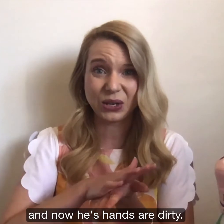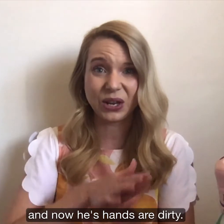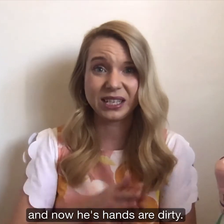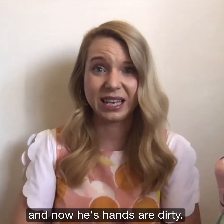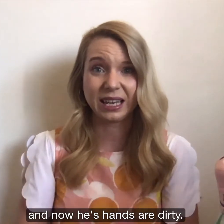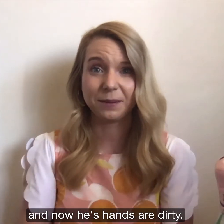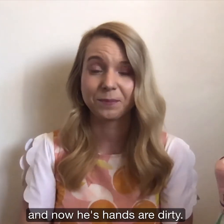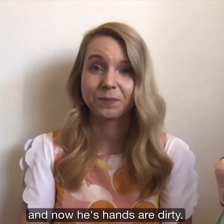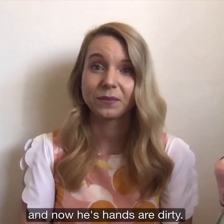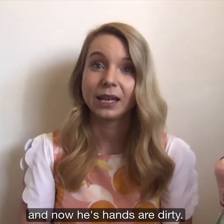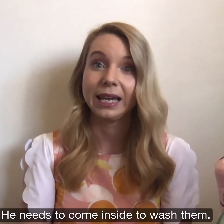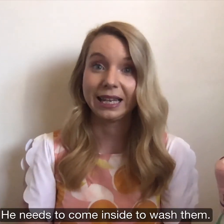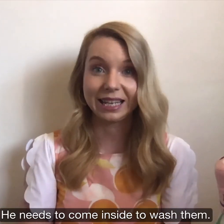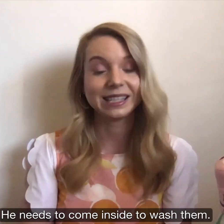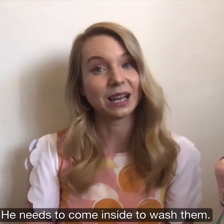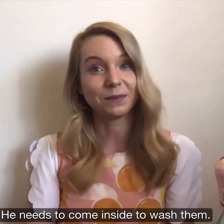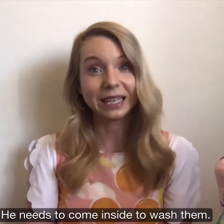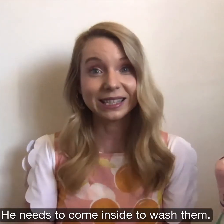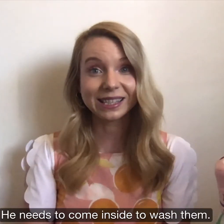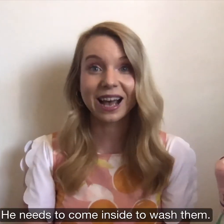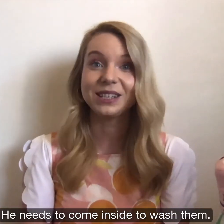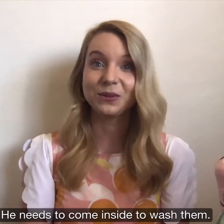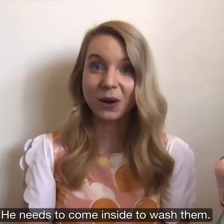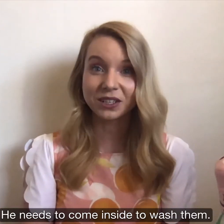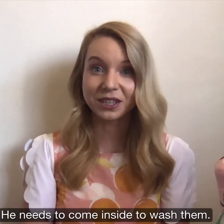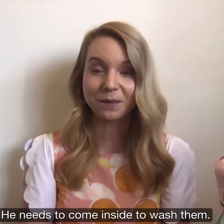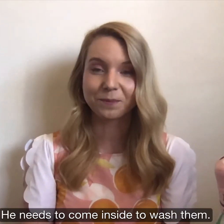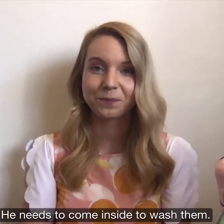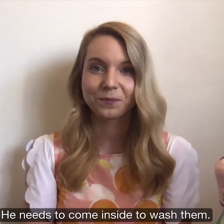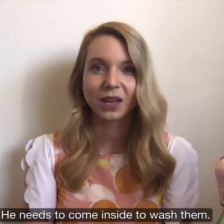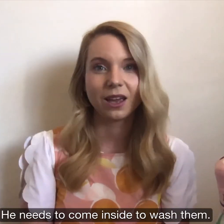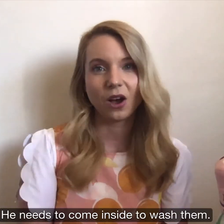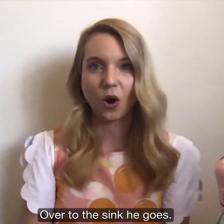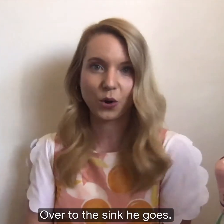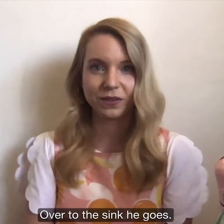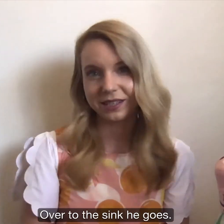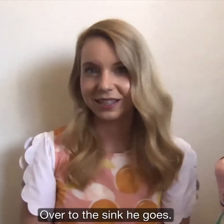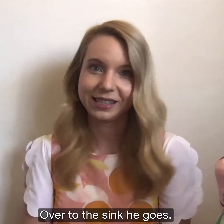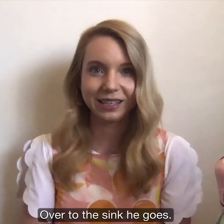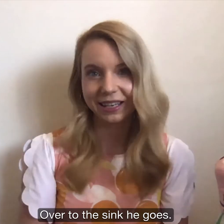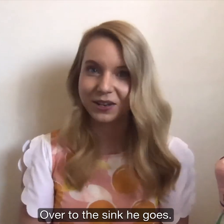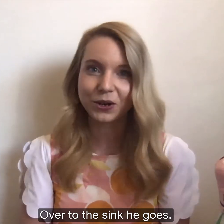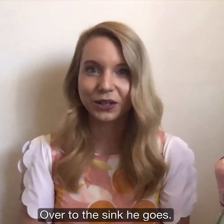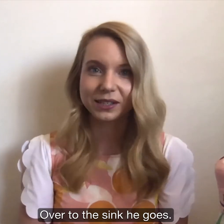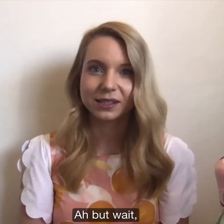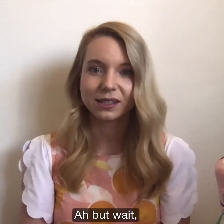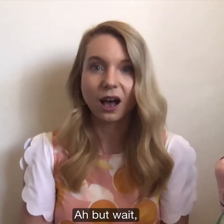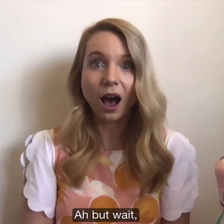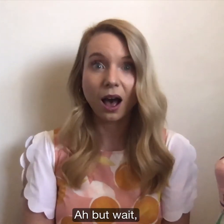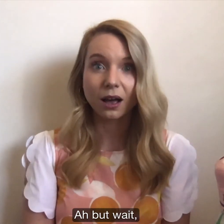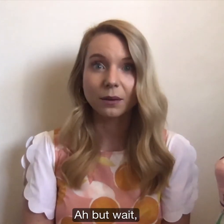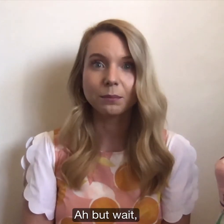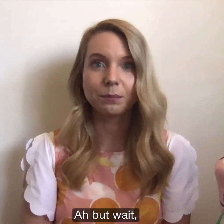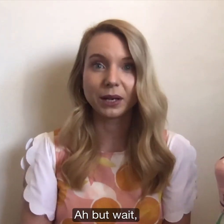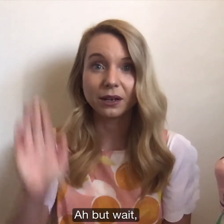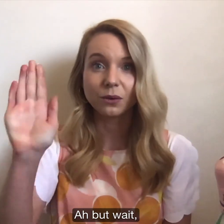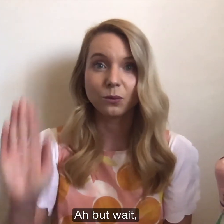dirty. He needs to come inside to wash them. Over to the sink he goes. Oh, but